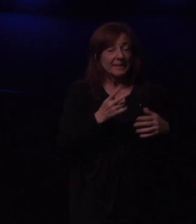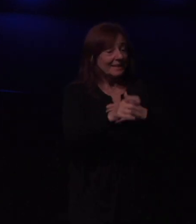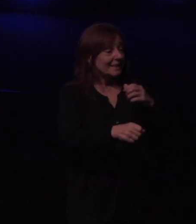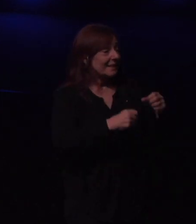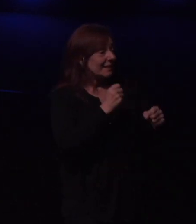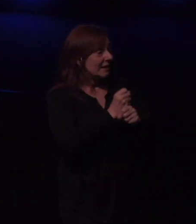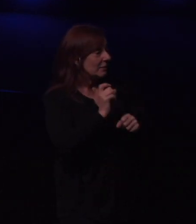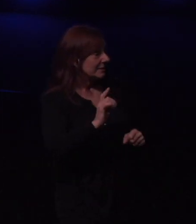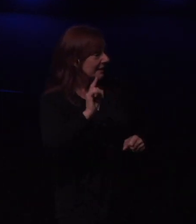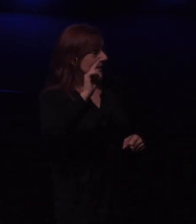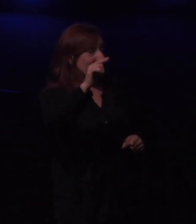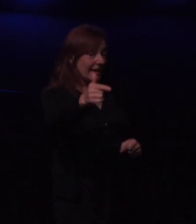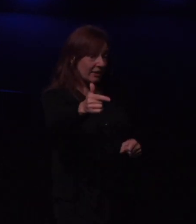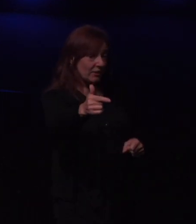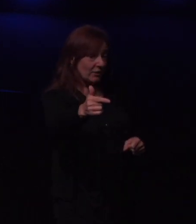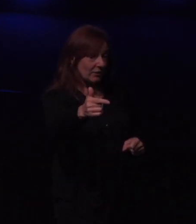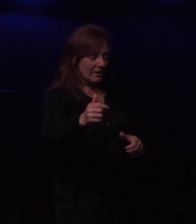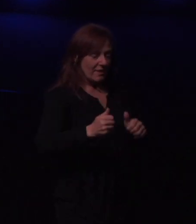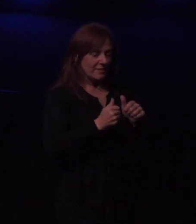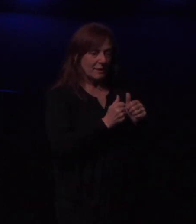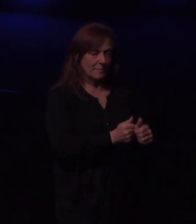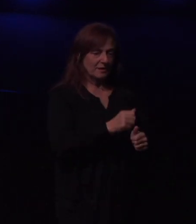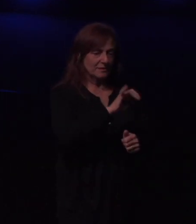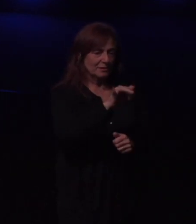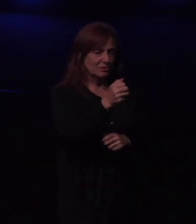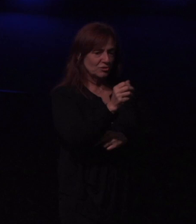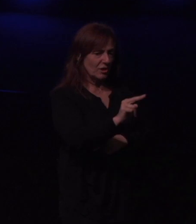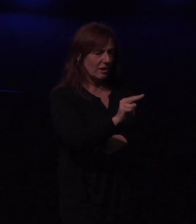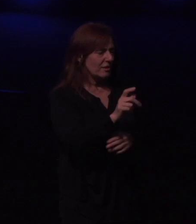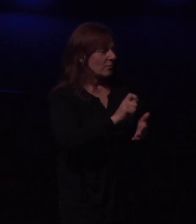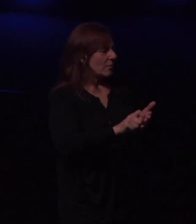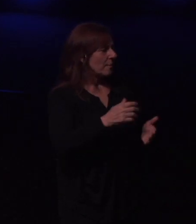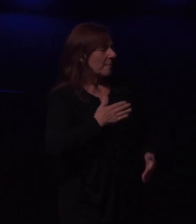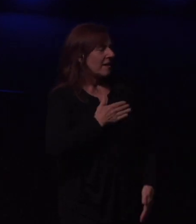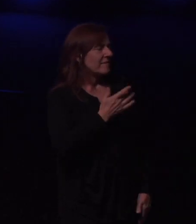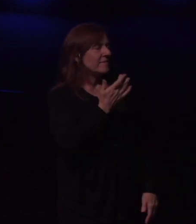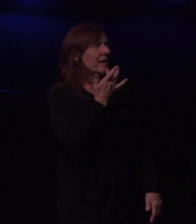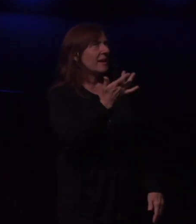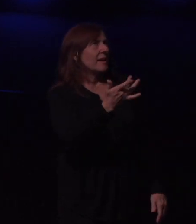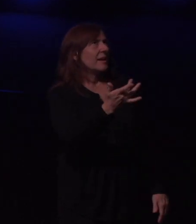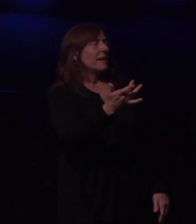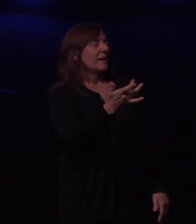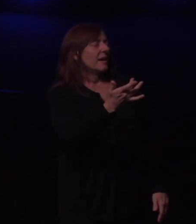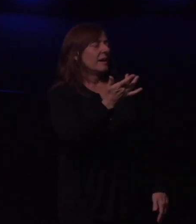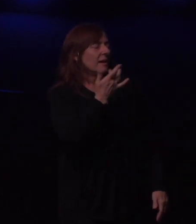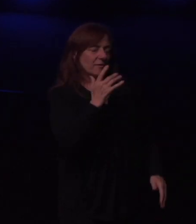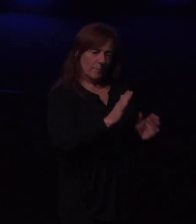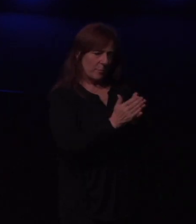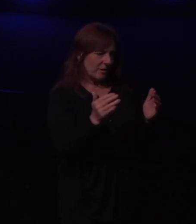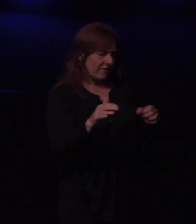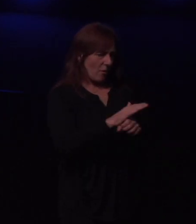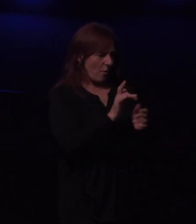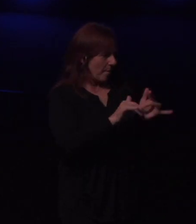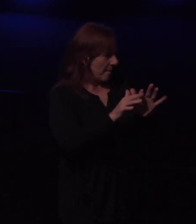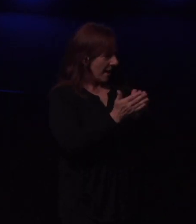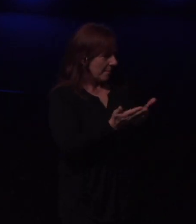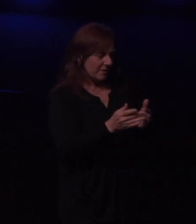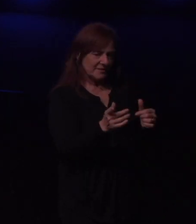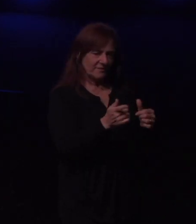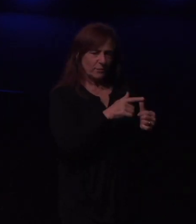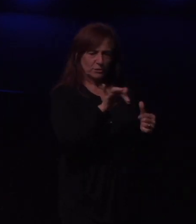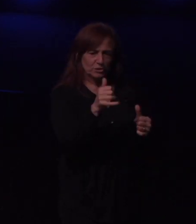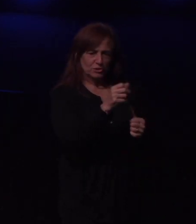Years later, the Apostle John wrote one of my favorite books of the whole Bible. It's 1 John. And as